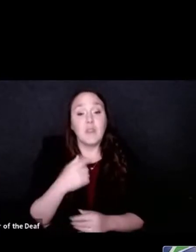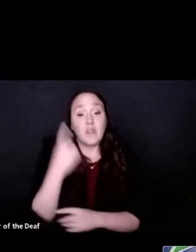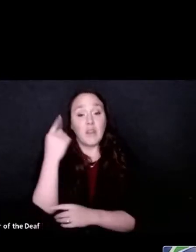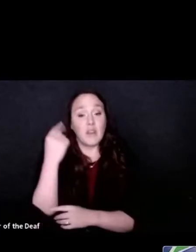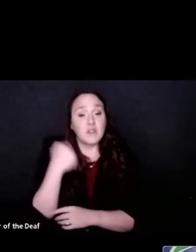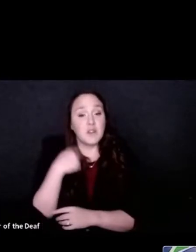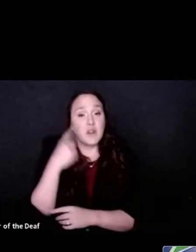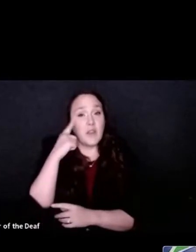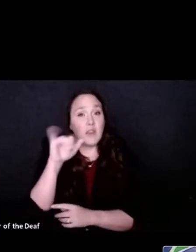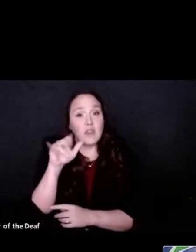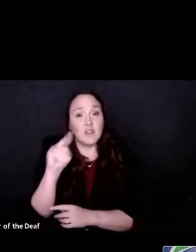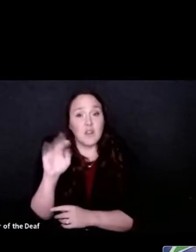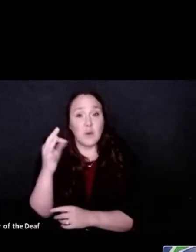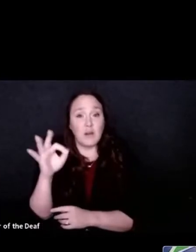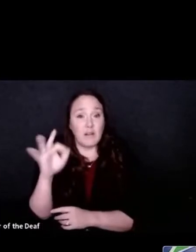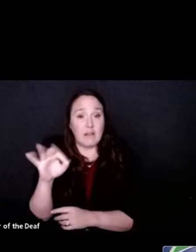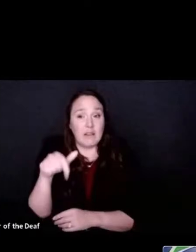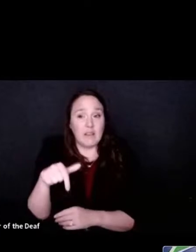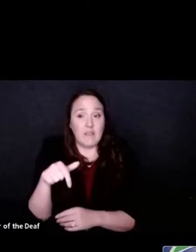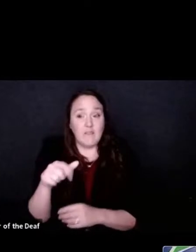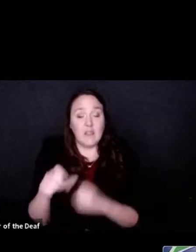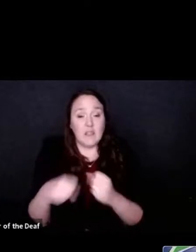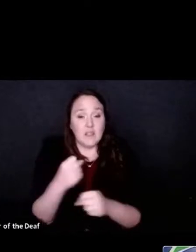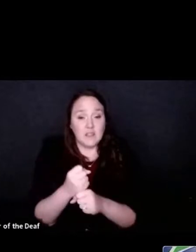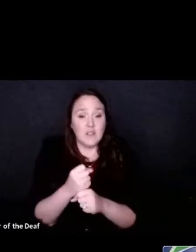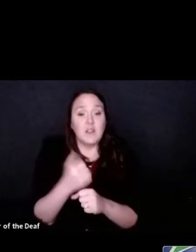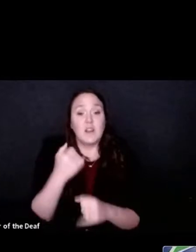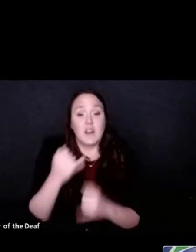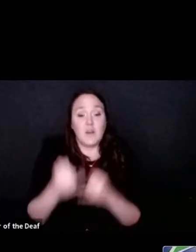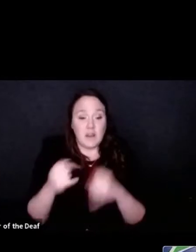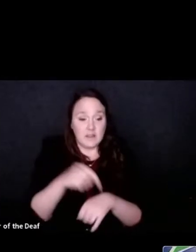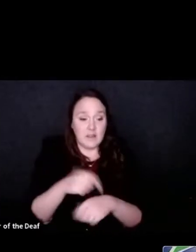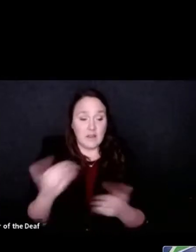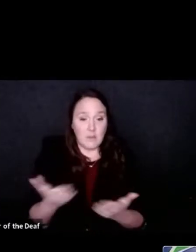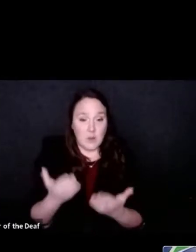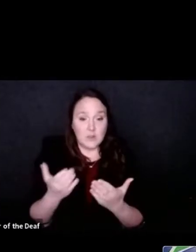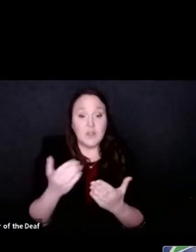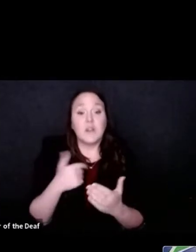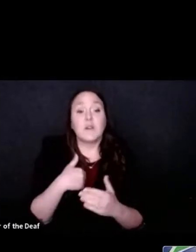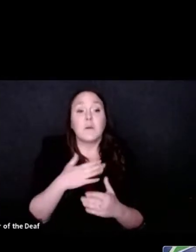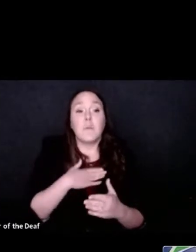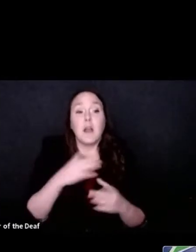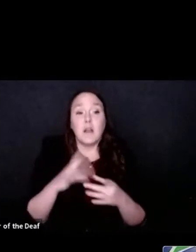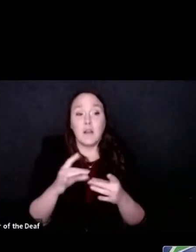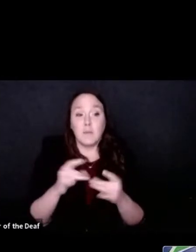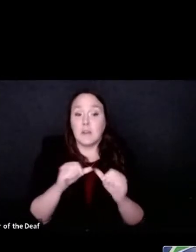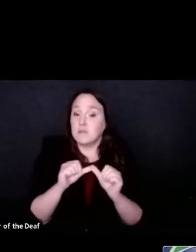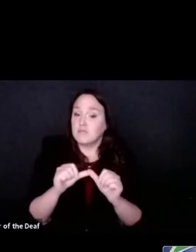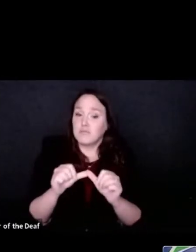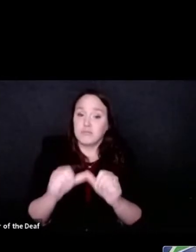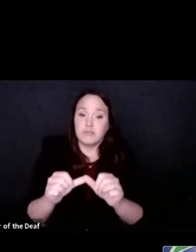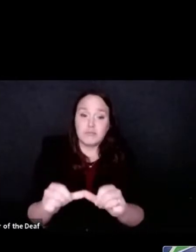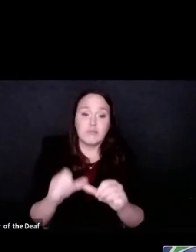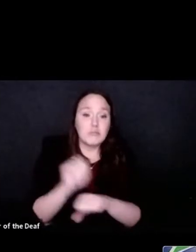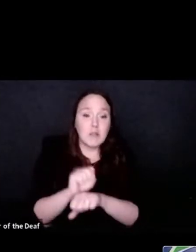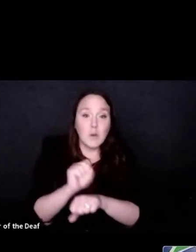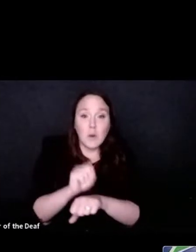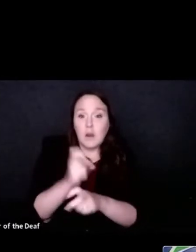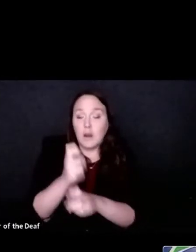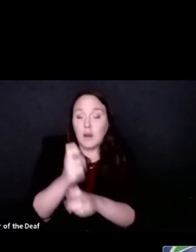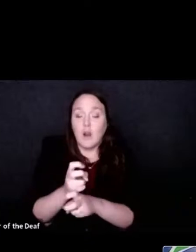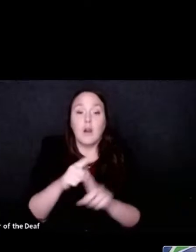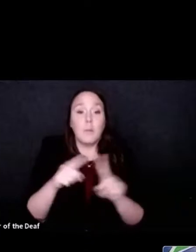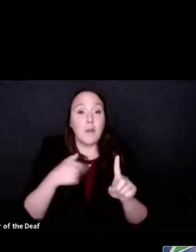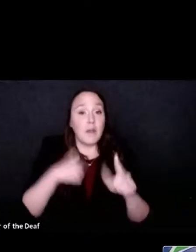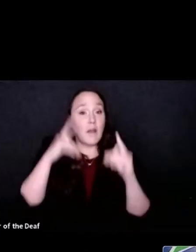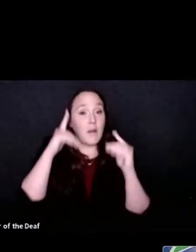think on January 19th of this year, and I think my parting comments were that I remain vigilant, but I'm hopeful